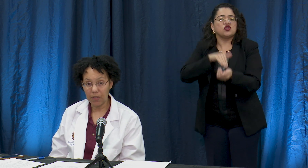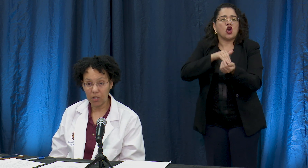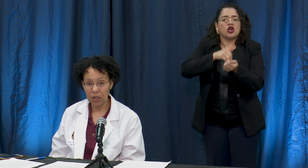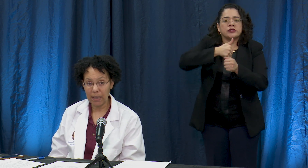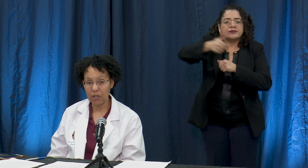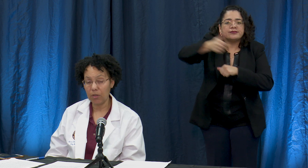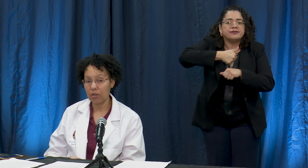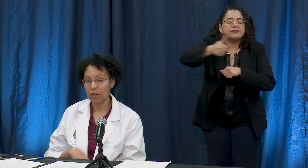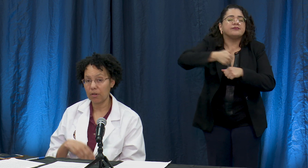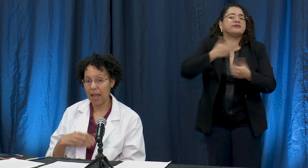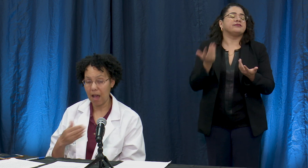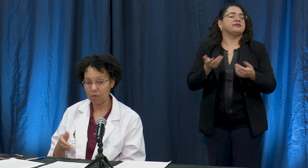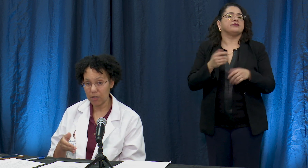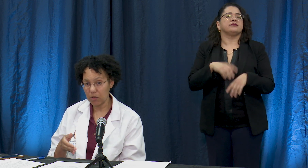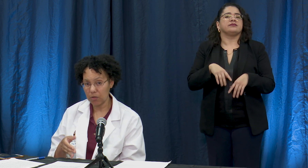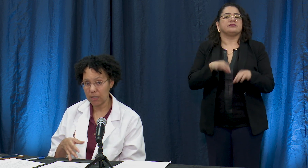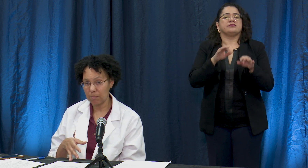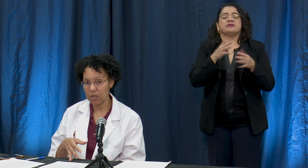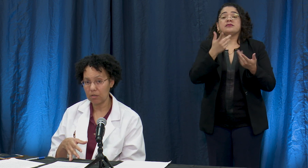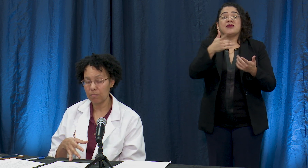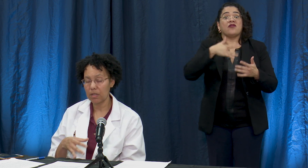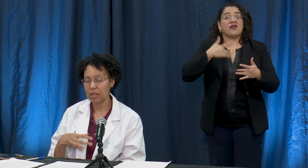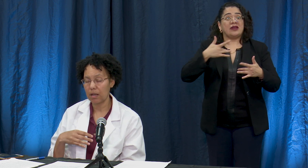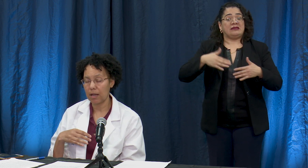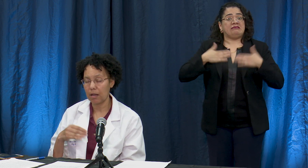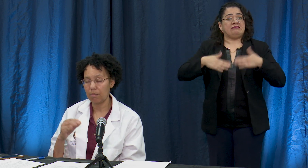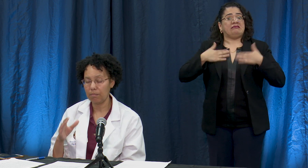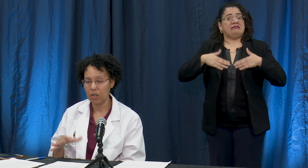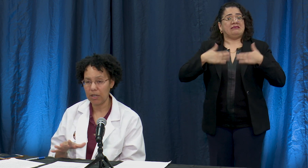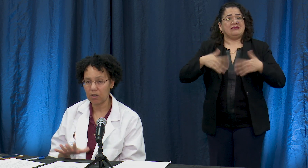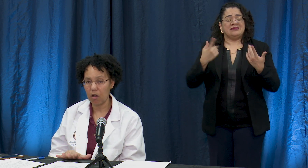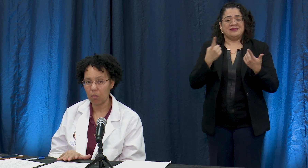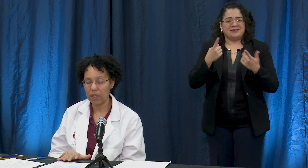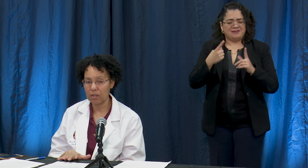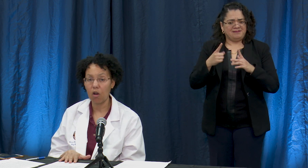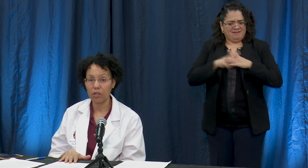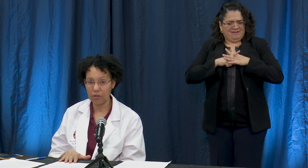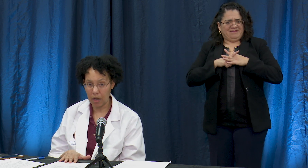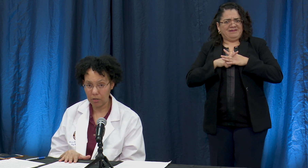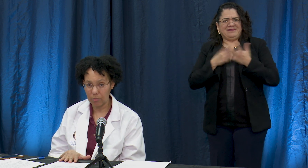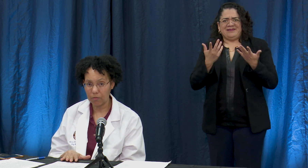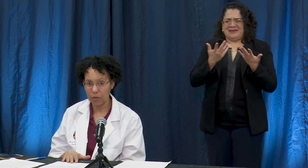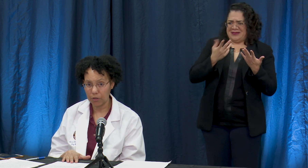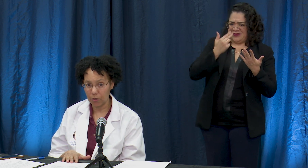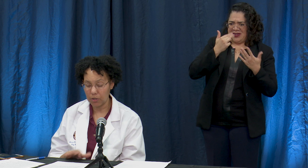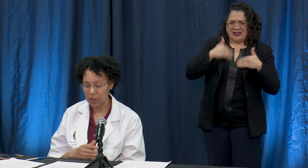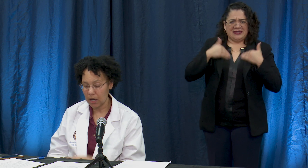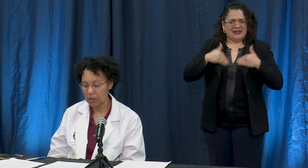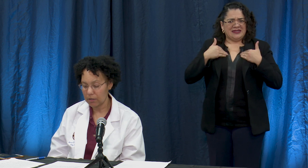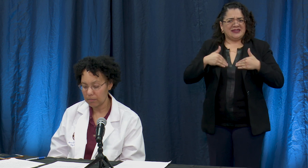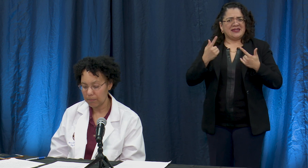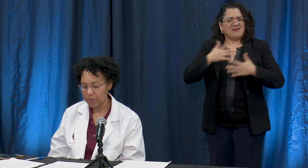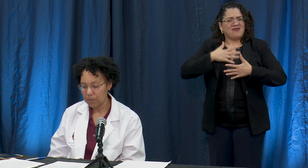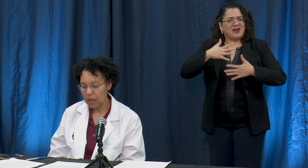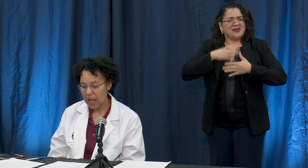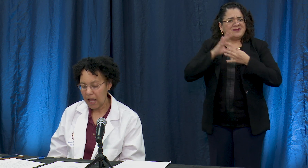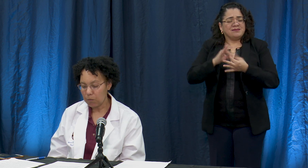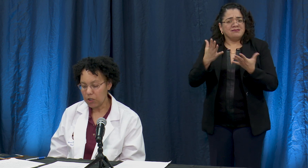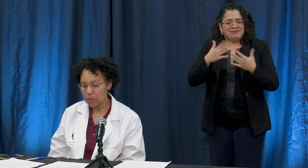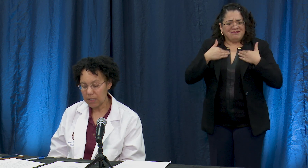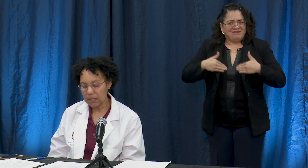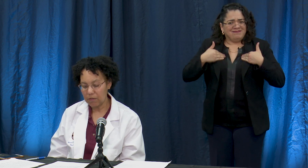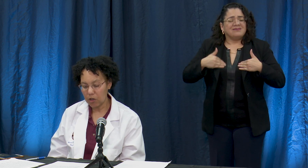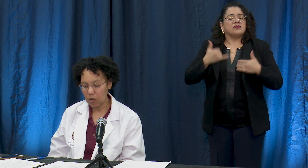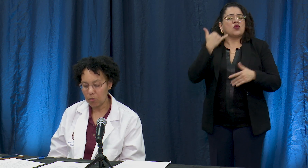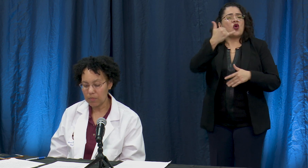If you feel like you either have respiratory symptoms, you need to always call your doctor before you go to the doctor. And